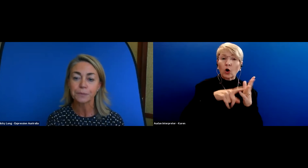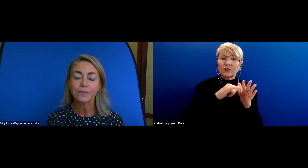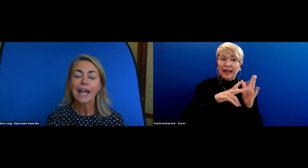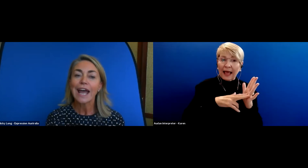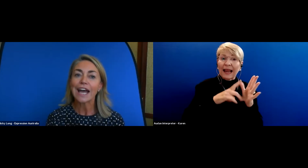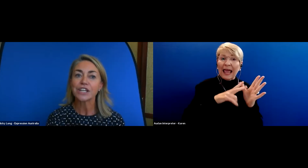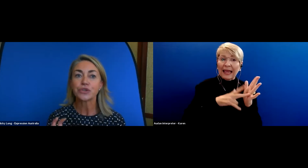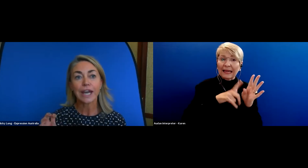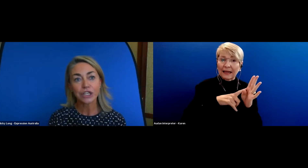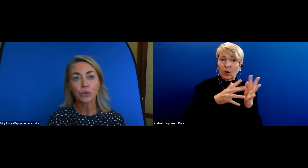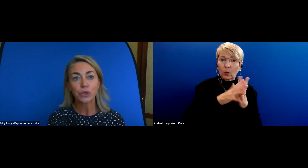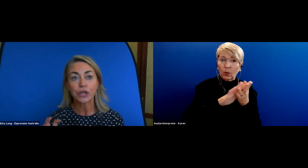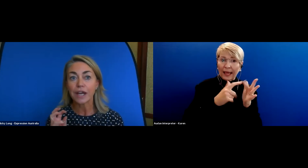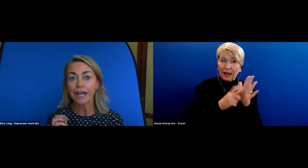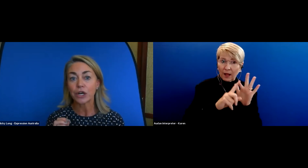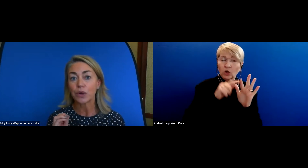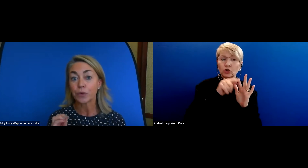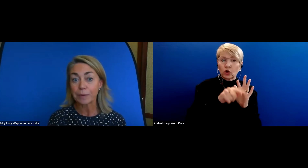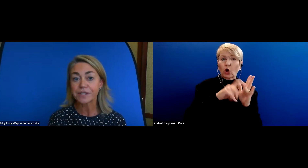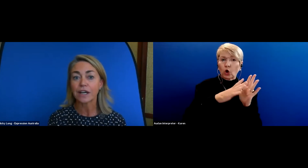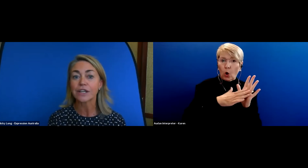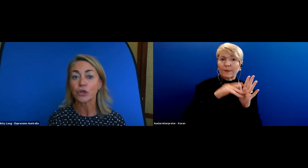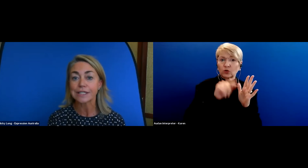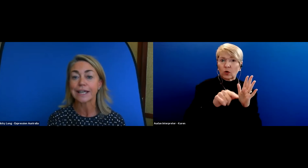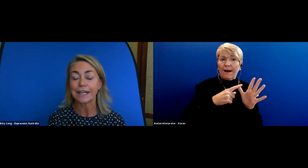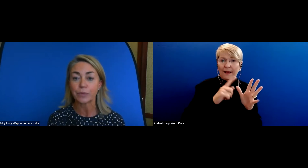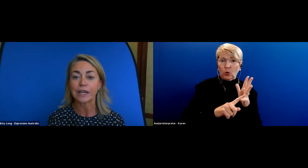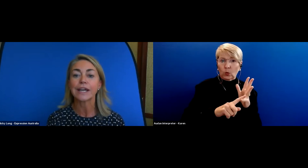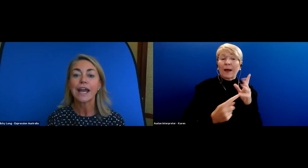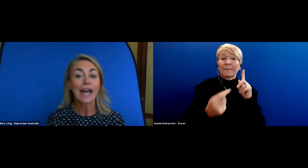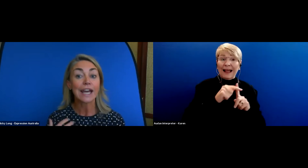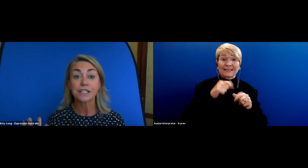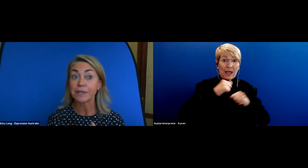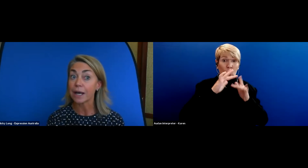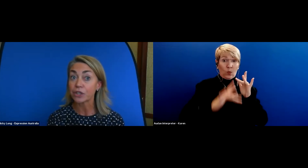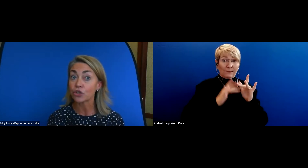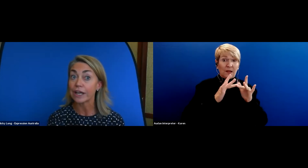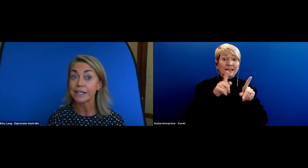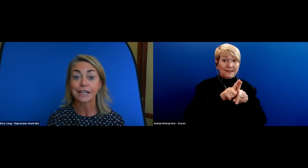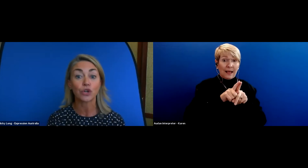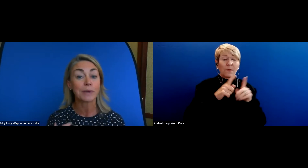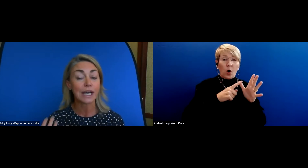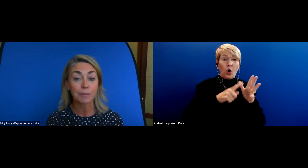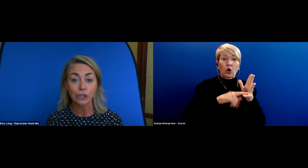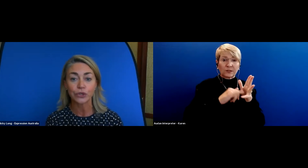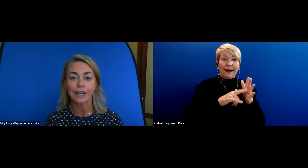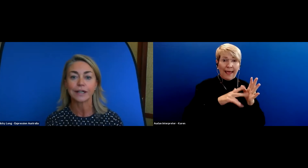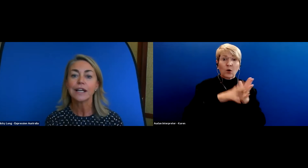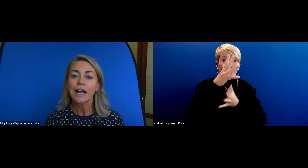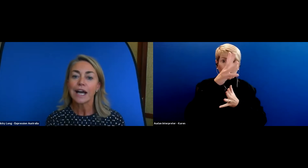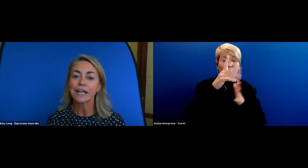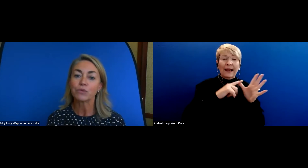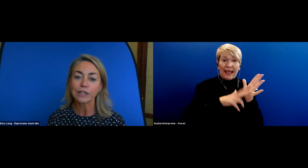admin@auslananywhere.com.au. And you can go on the website, Auslan Anywhere, and become a creator or become a